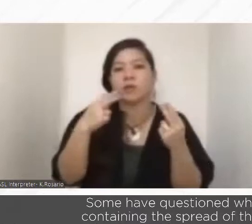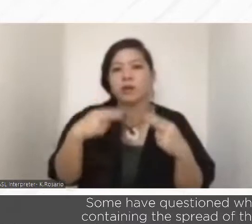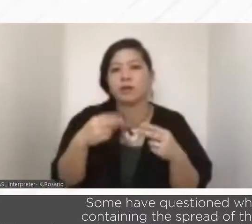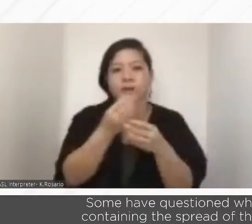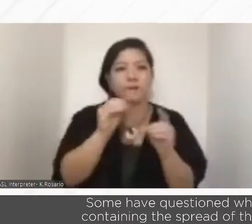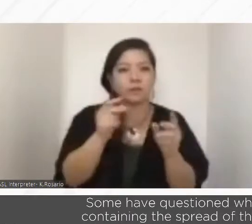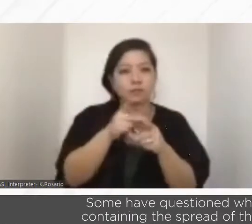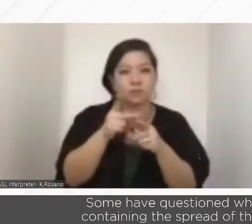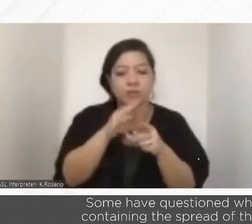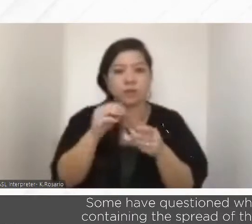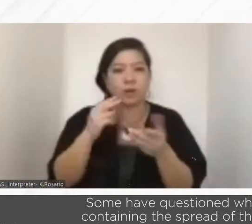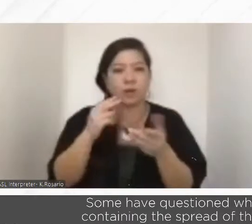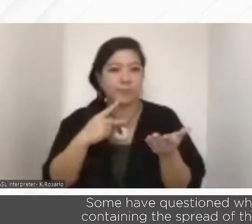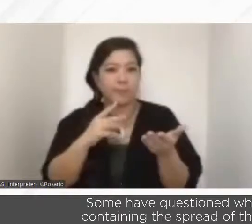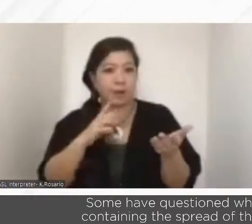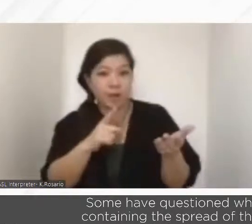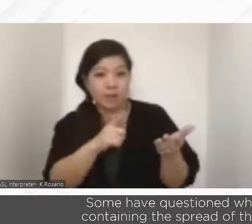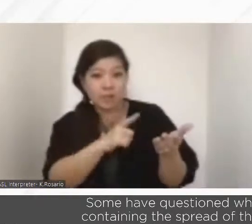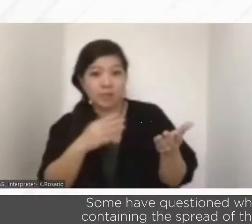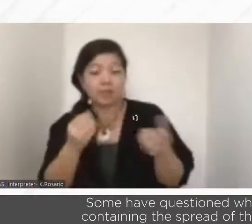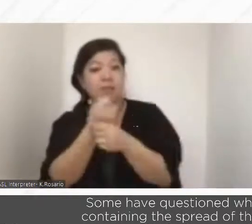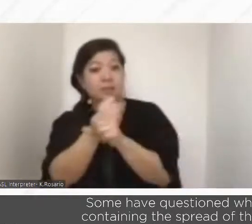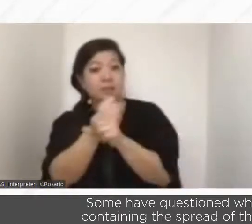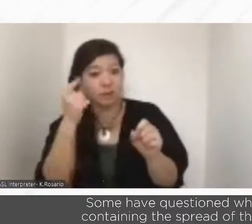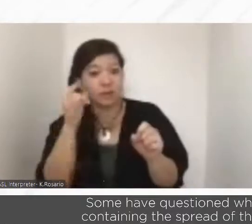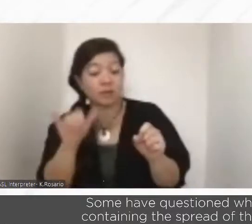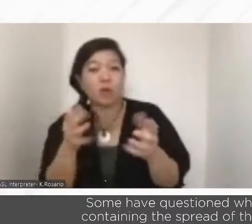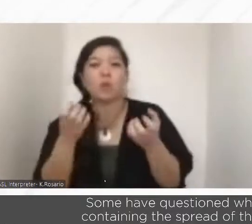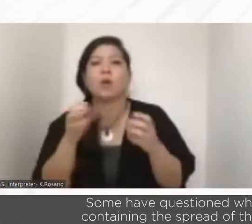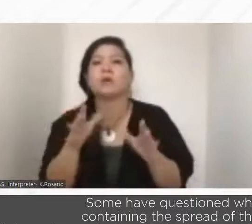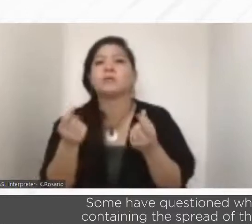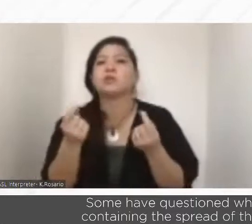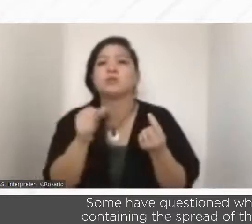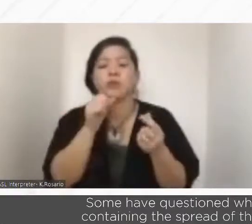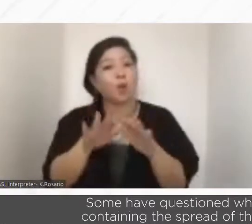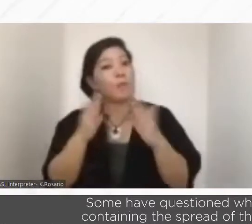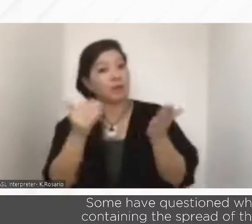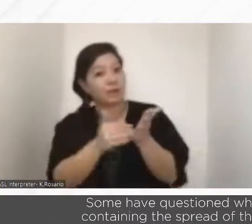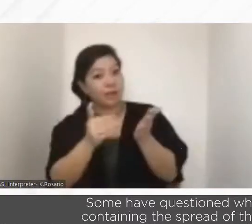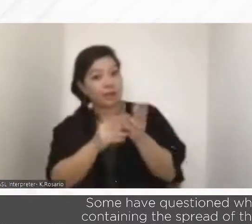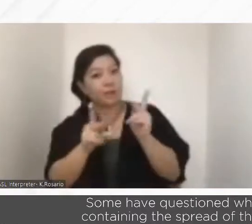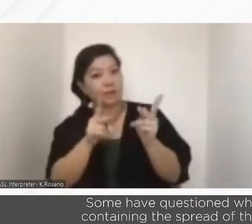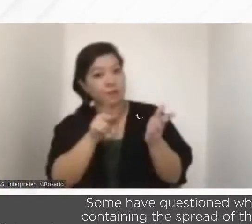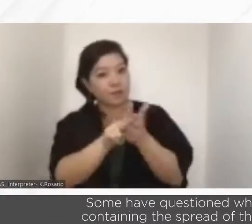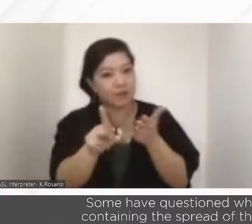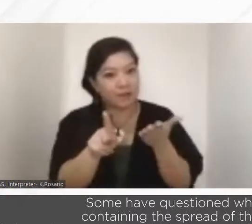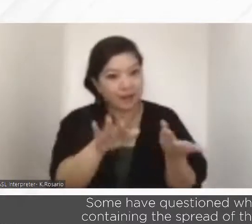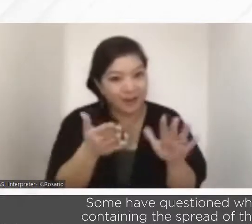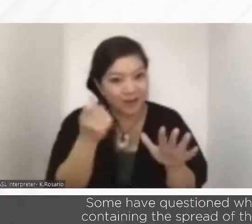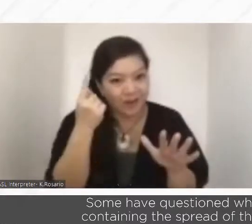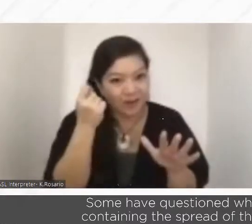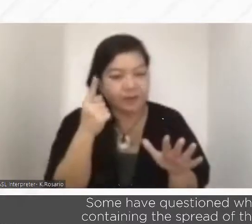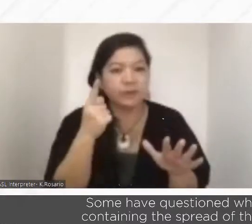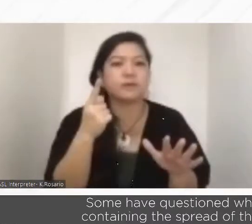other politicians can safely reopen. That's what we want to do. We don't want to just reopen and cause people to die. We want to safely reopen,